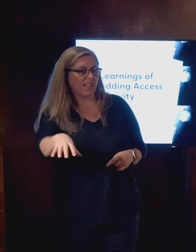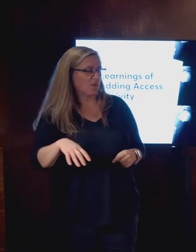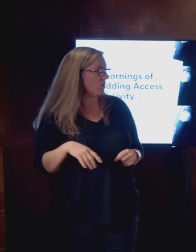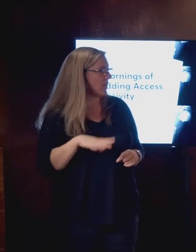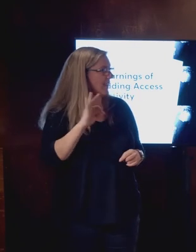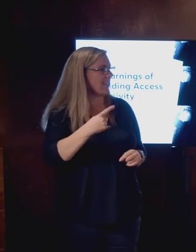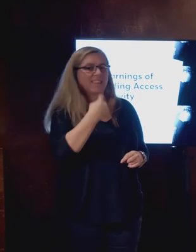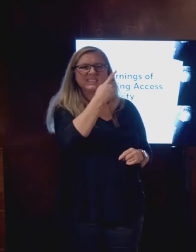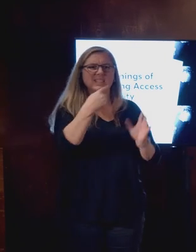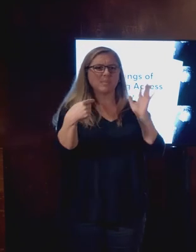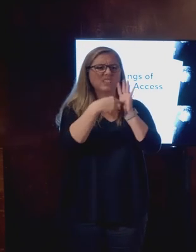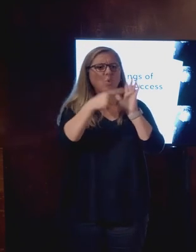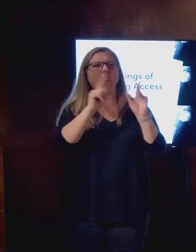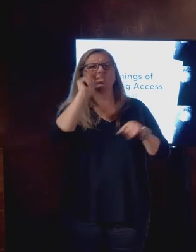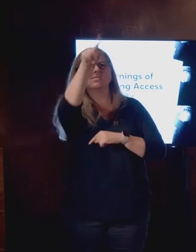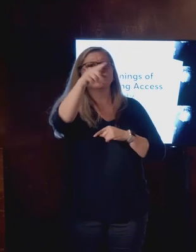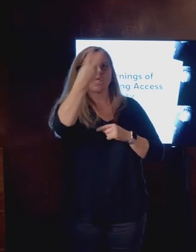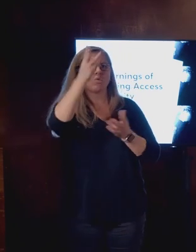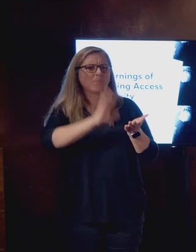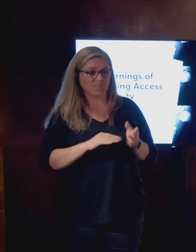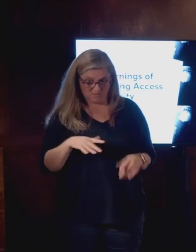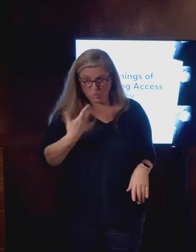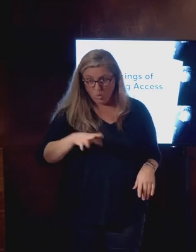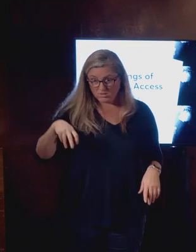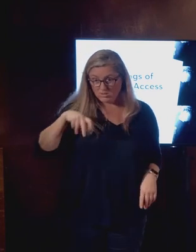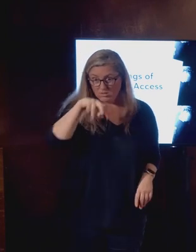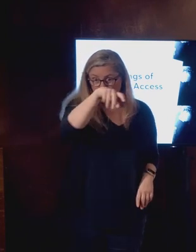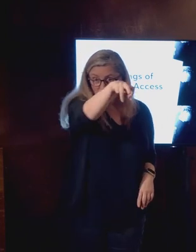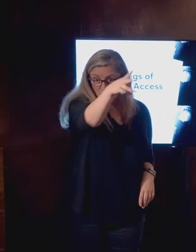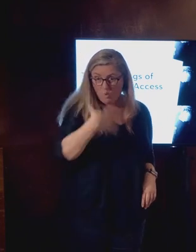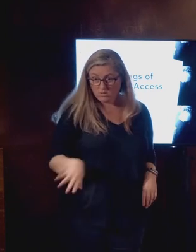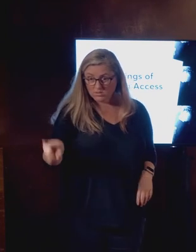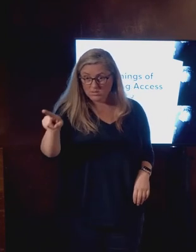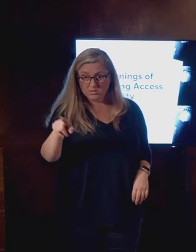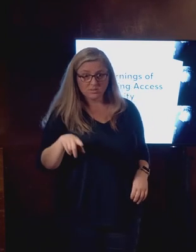they've said, oh, there's a toilet 300 metres down the road. And I said, do you want to go to the toilet 300 metres down the road?